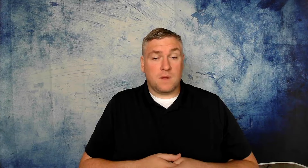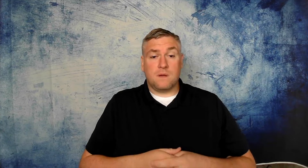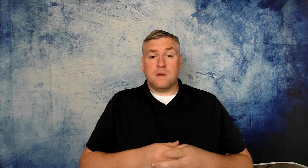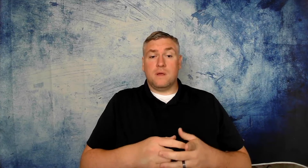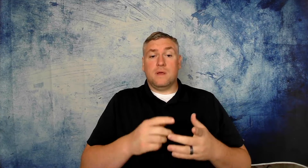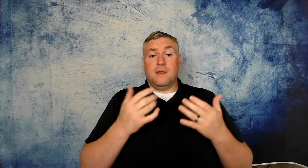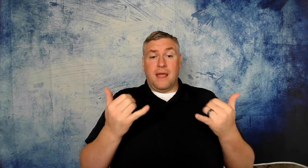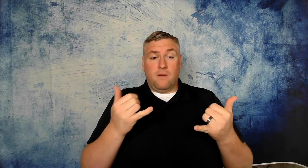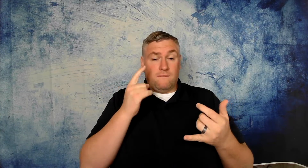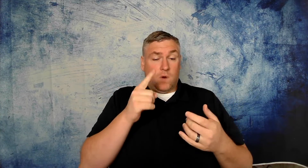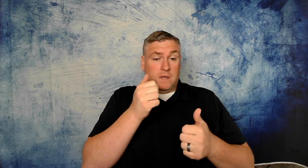areas.